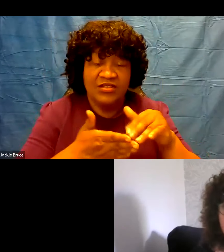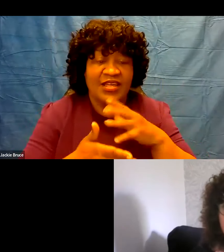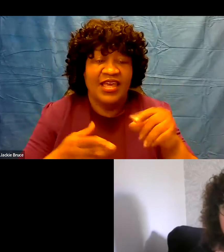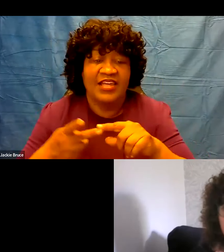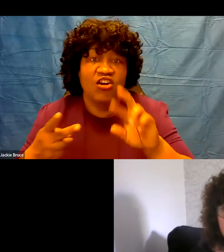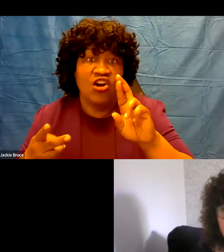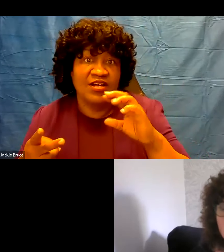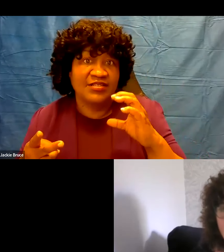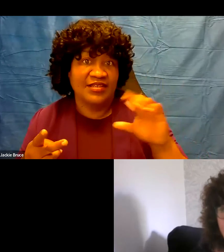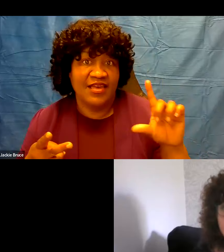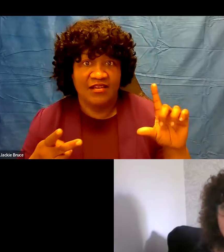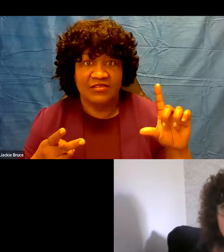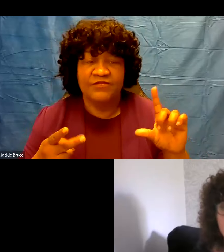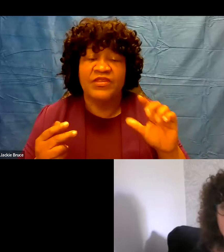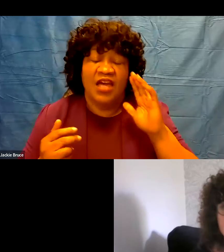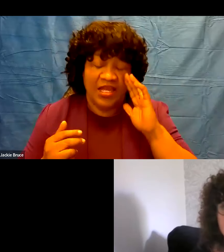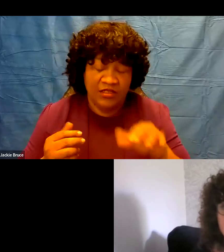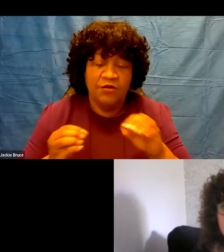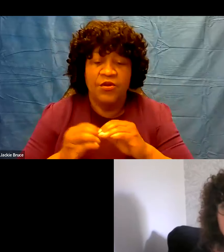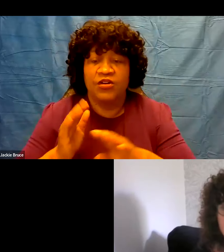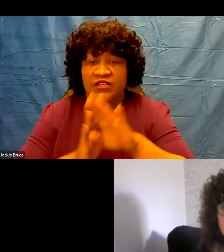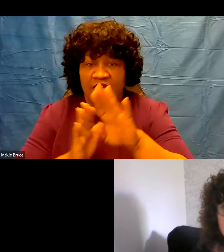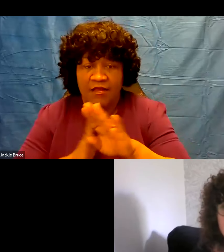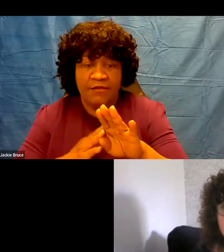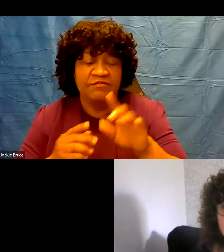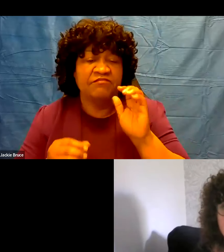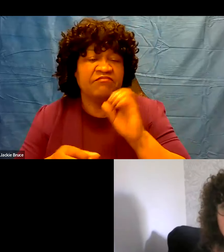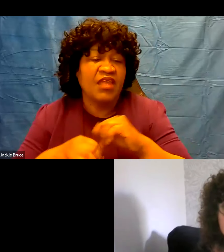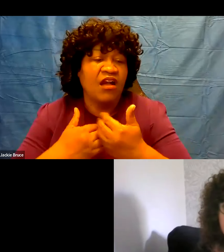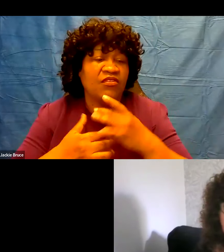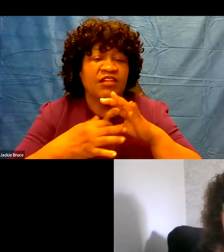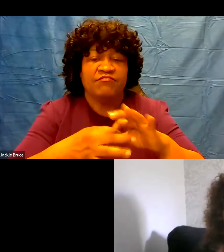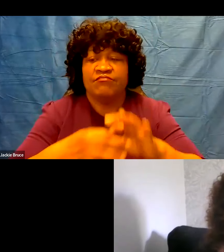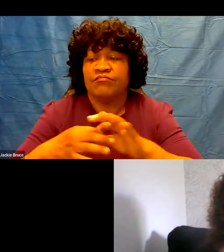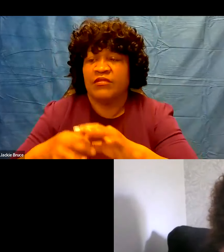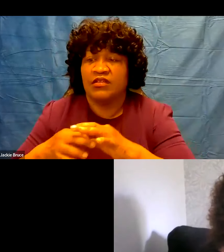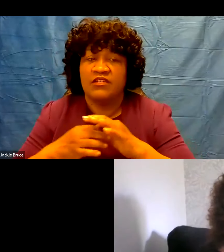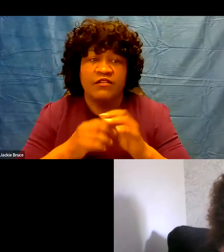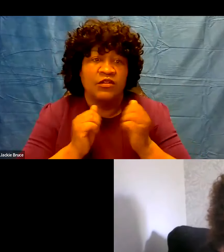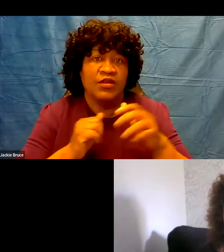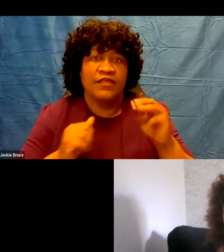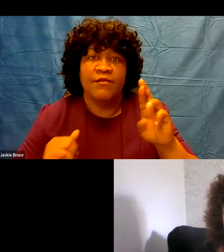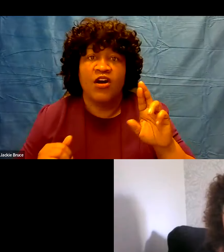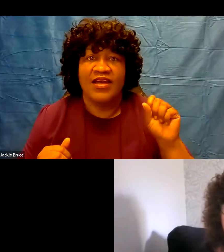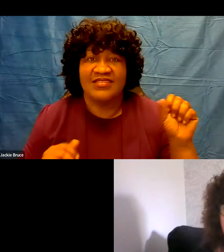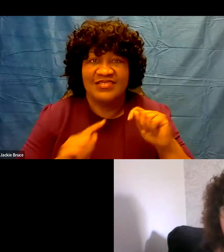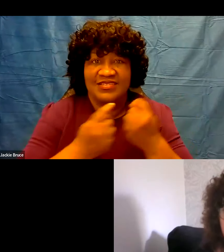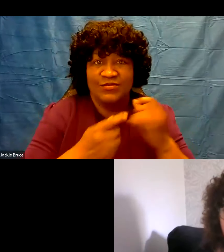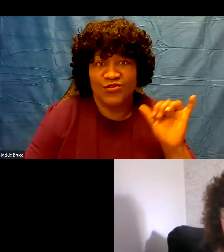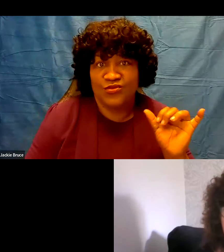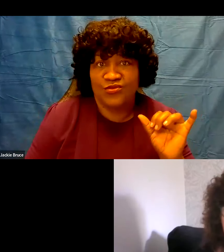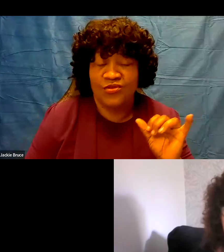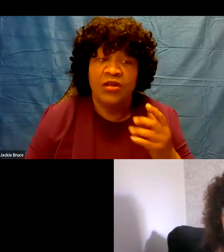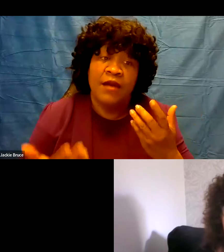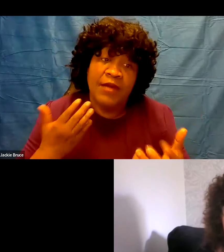which I think are, you know, I know are more developed in terms of their connectivity with the with MRSS teams, whether that's